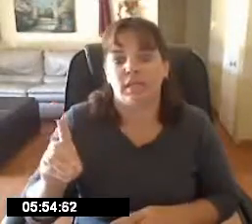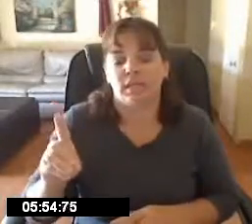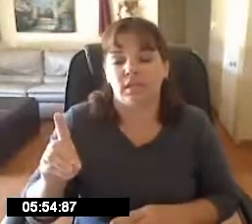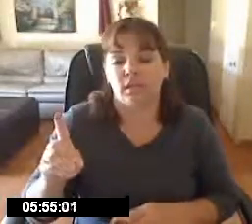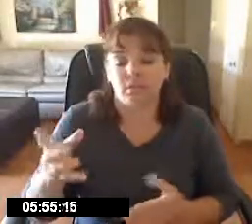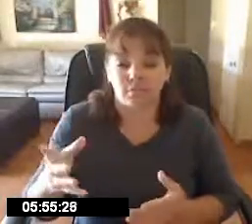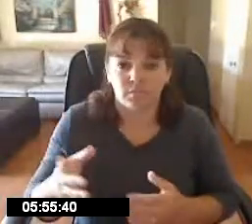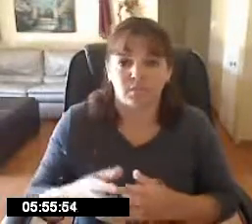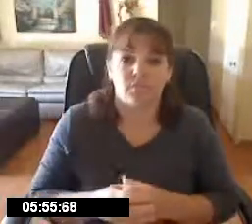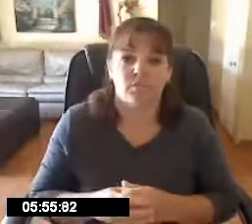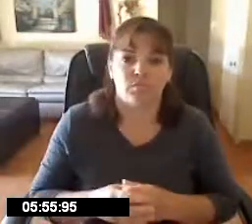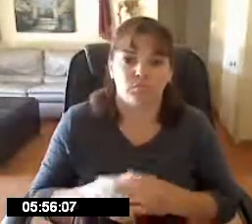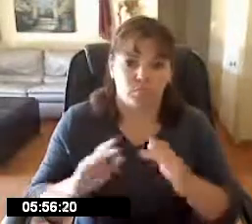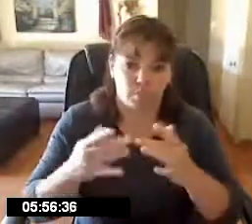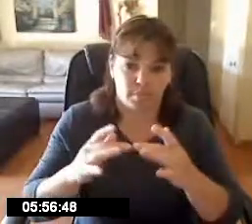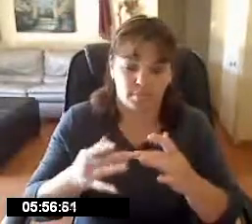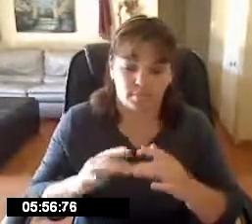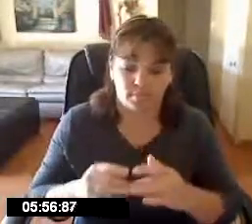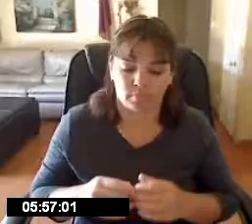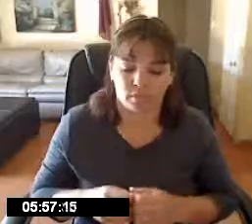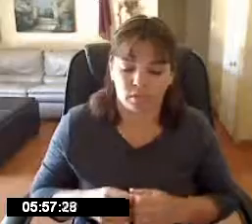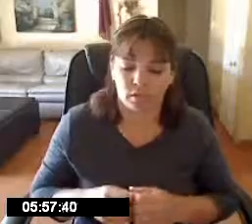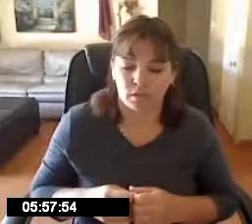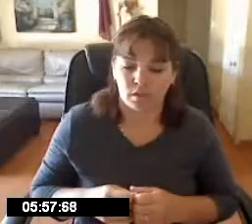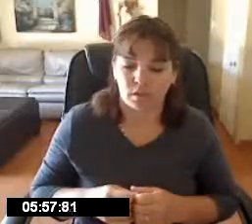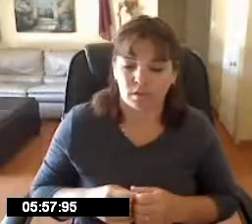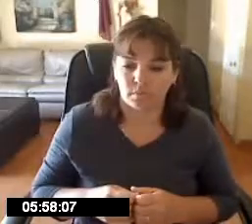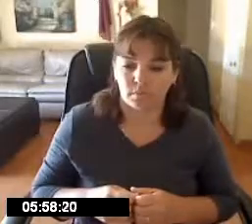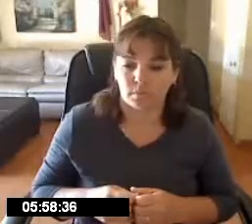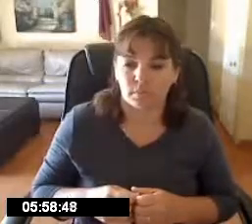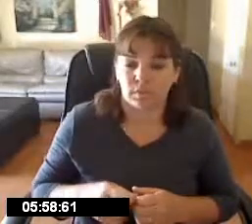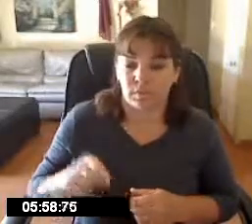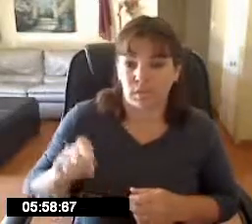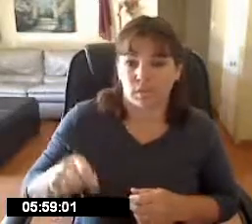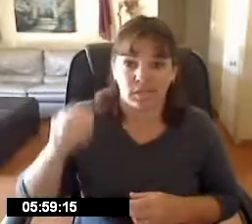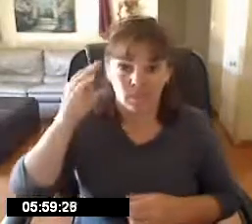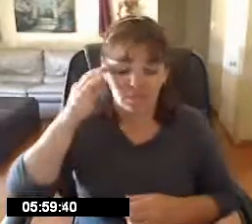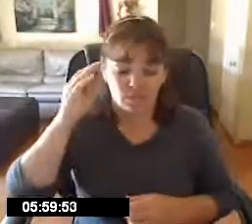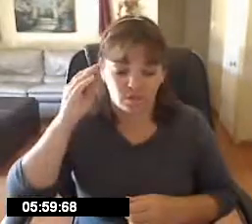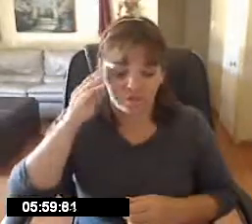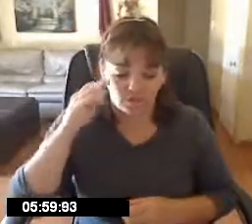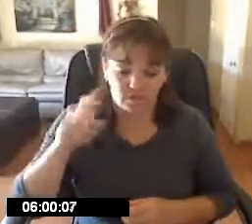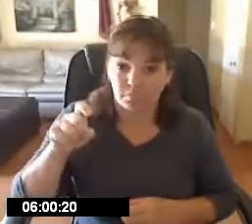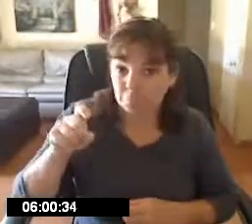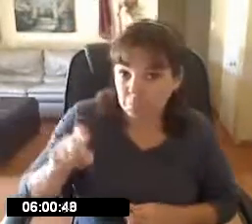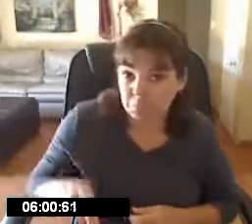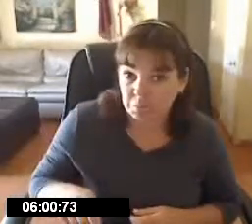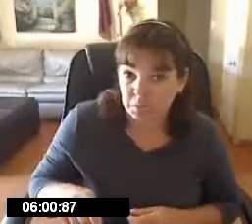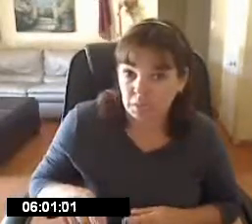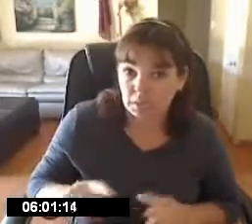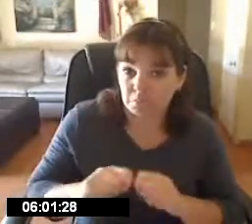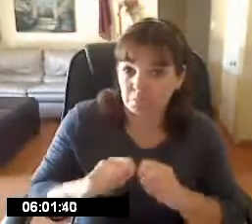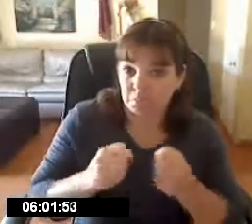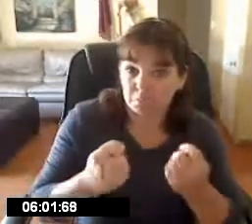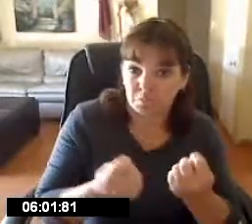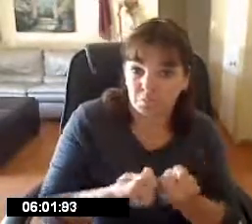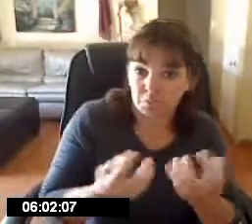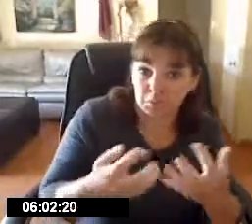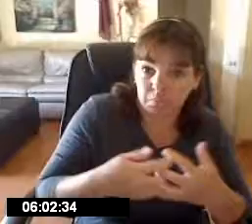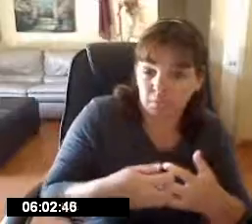need a teammate? Should your teammate be a deaf person or should it be a hearing person?